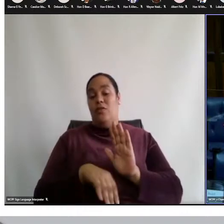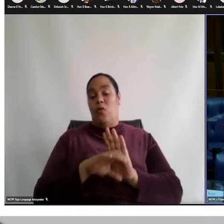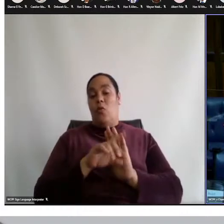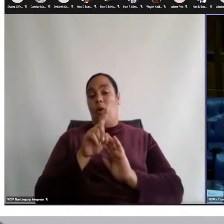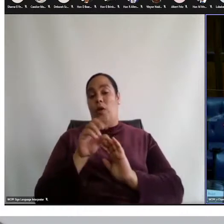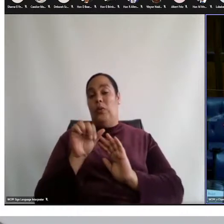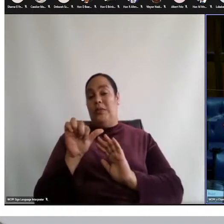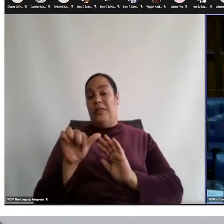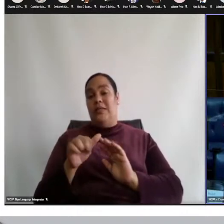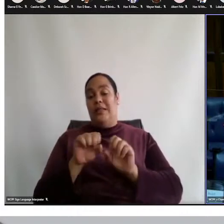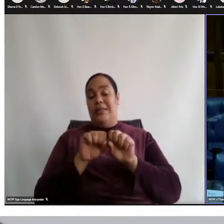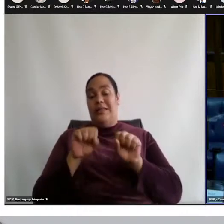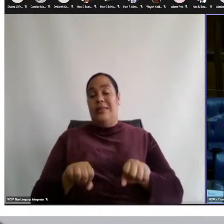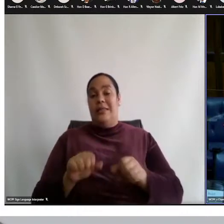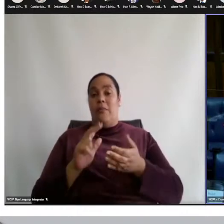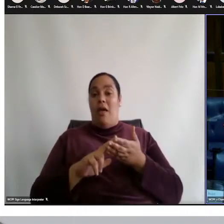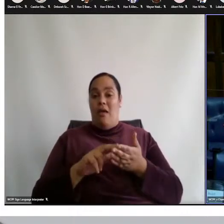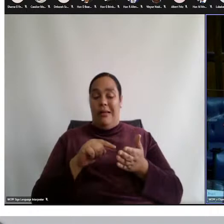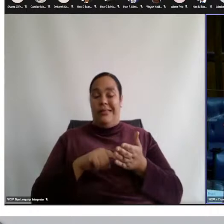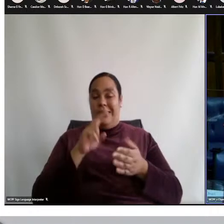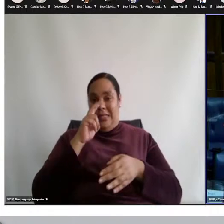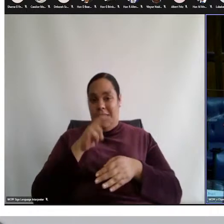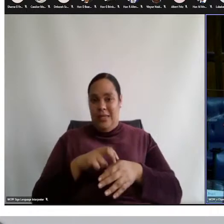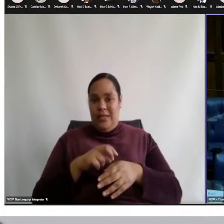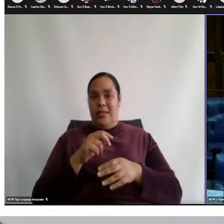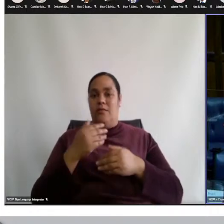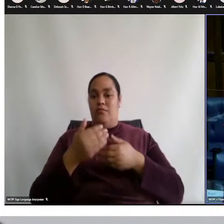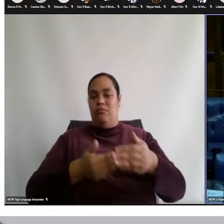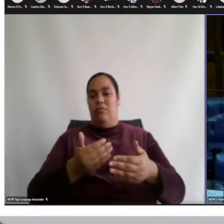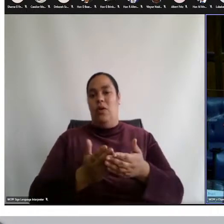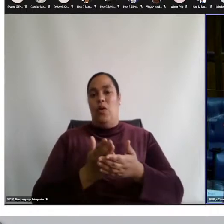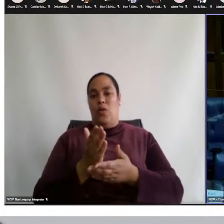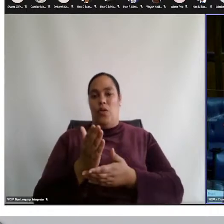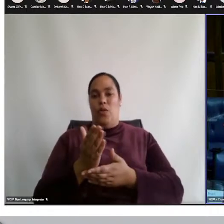106 of the Systems Act must be preceded by a